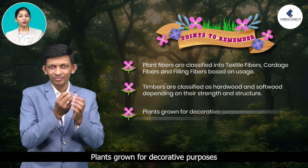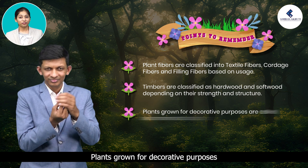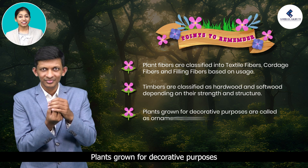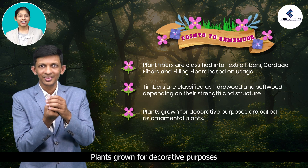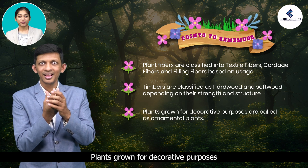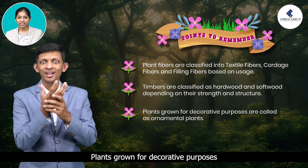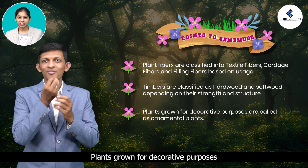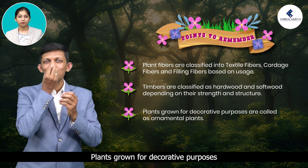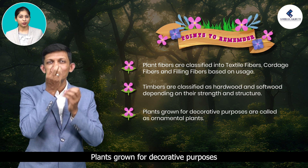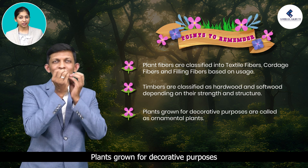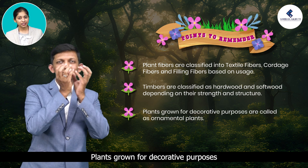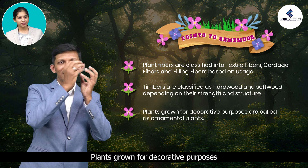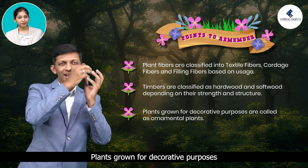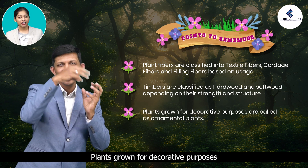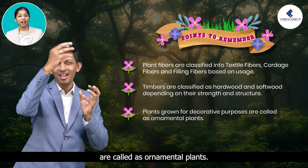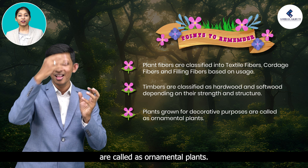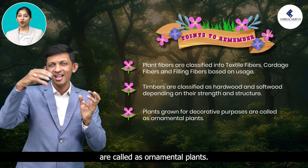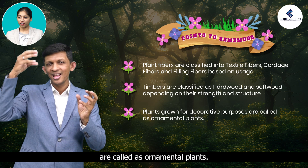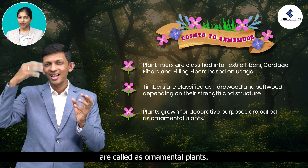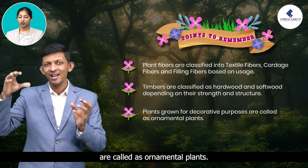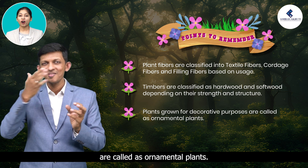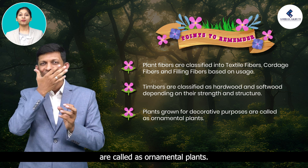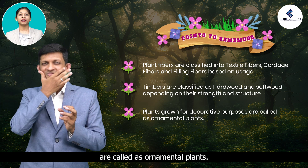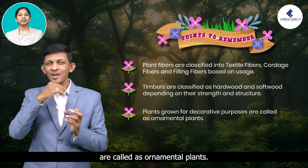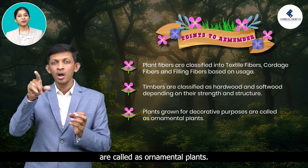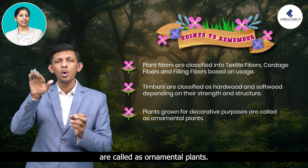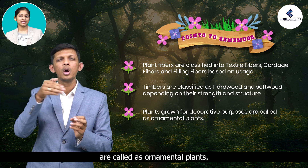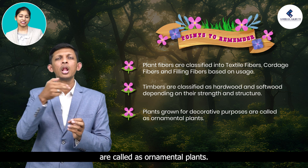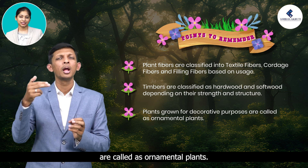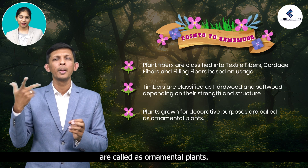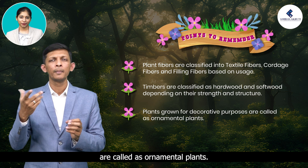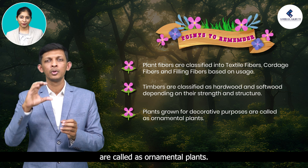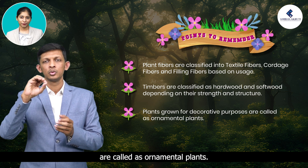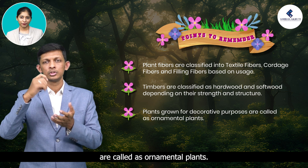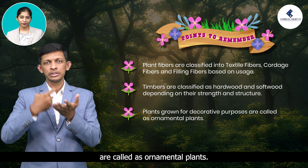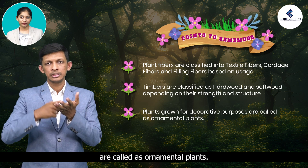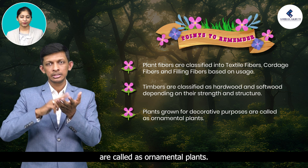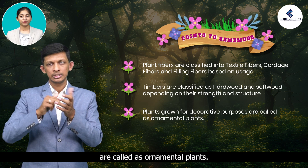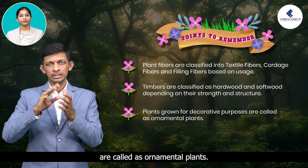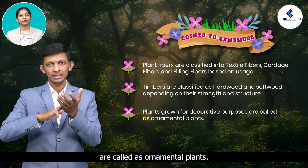Plants grown for decorative purposes are called as ornamental plants.